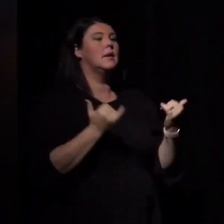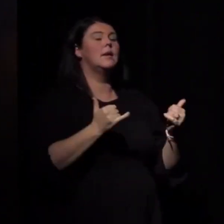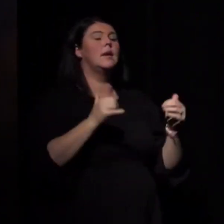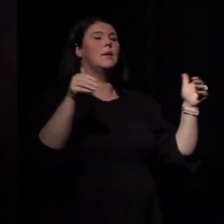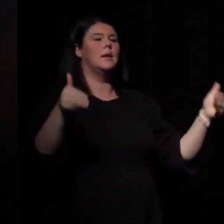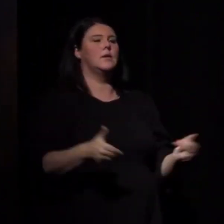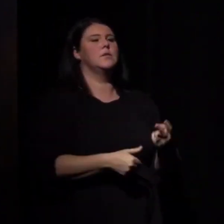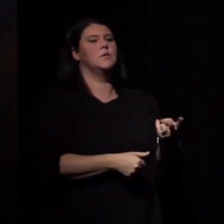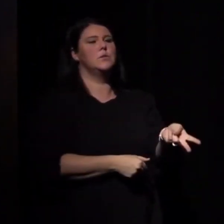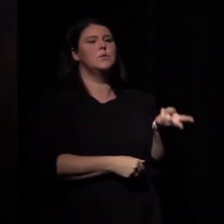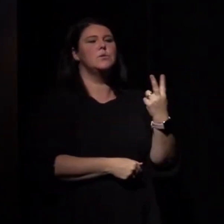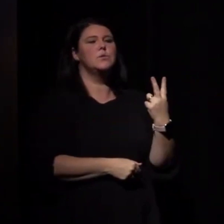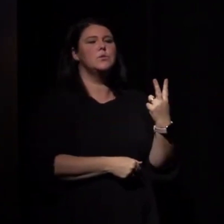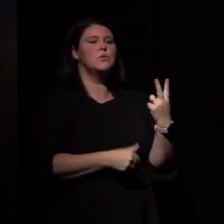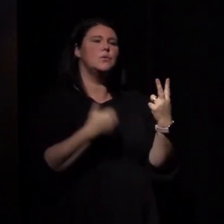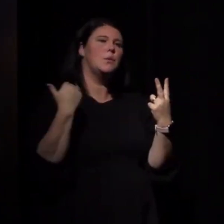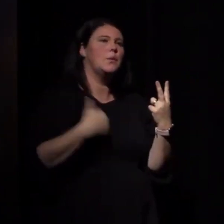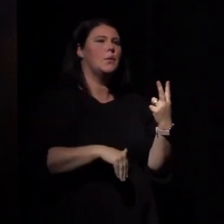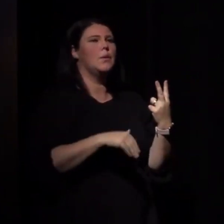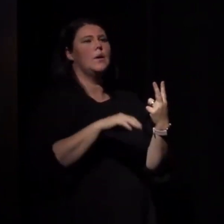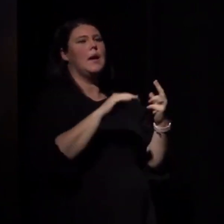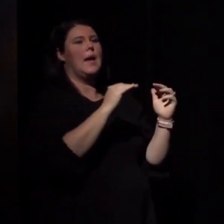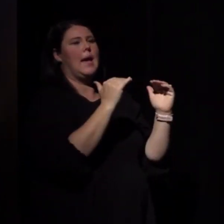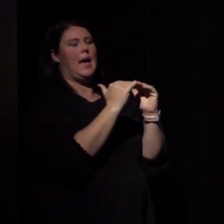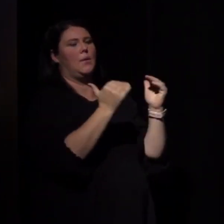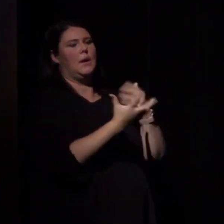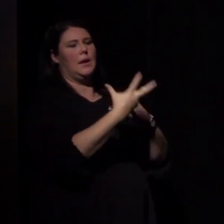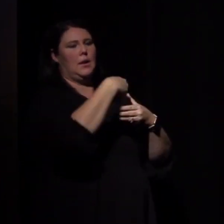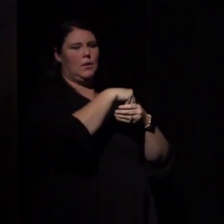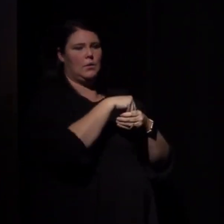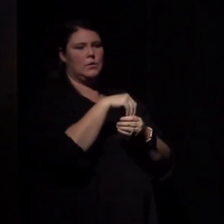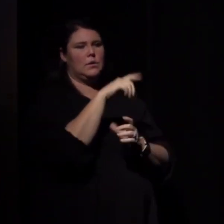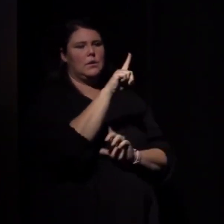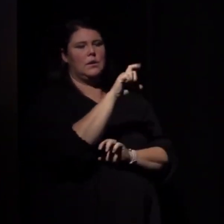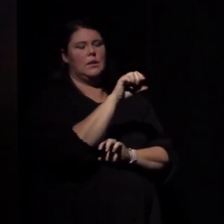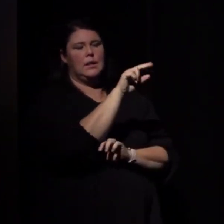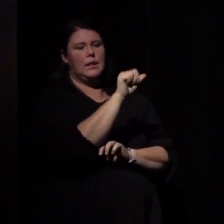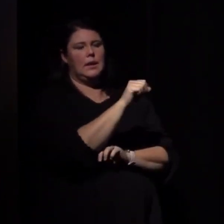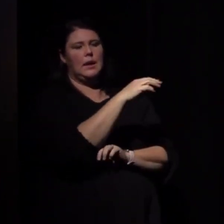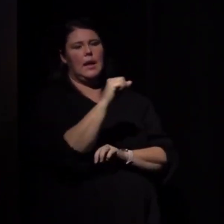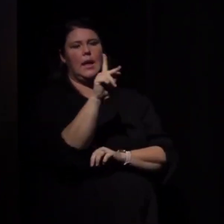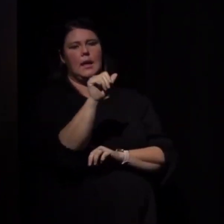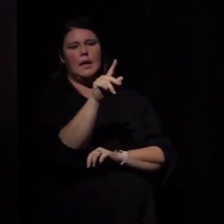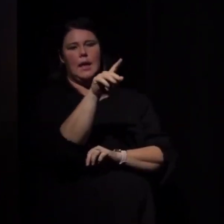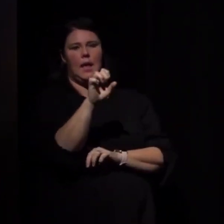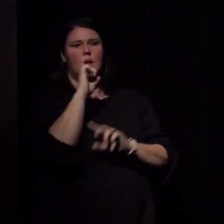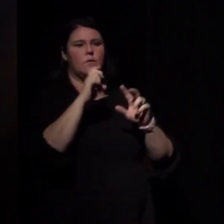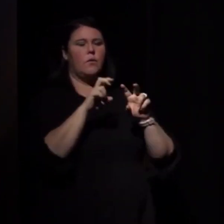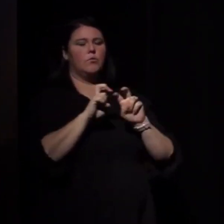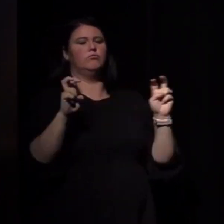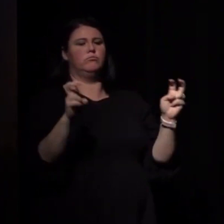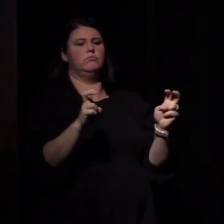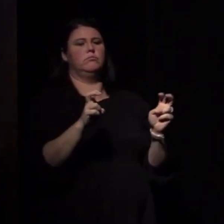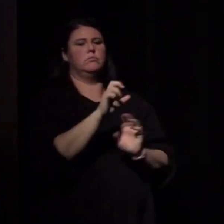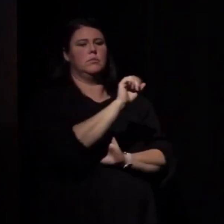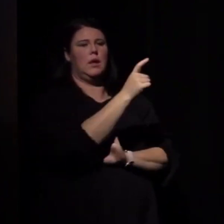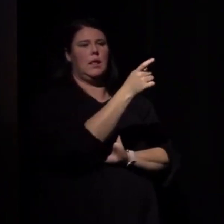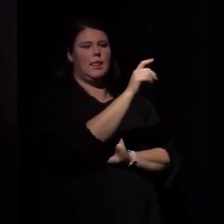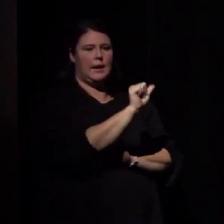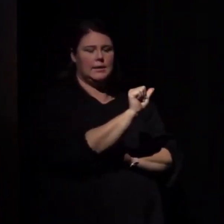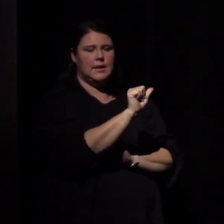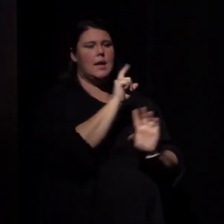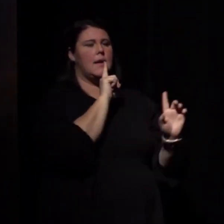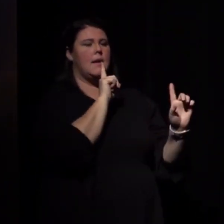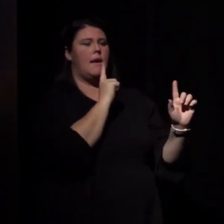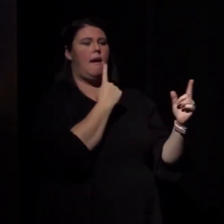introduce two extraordinary champions of equity and inclusion, Lena and Kale, for a Q&A hosted by Alexa, answering questions